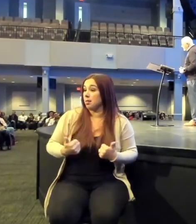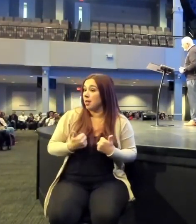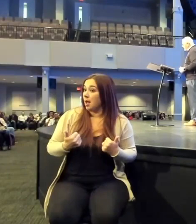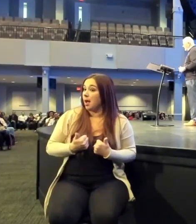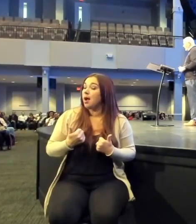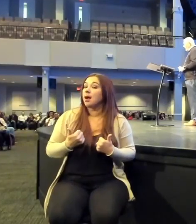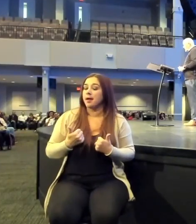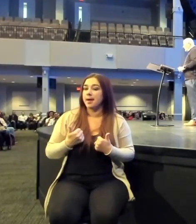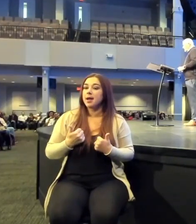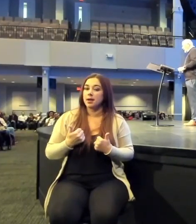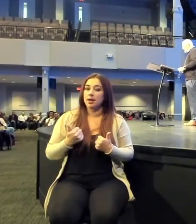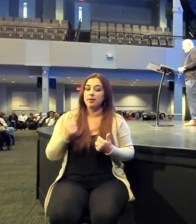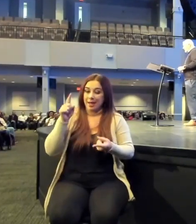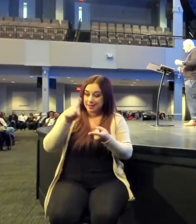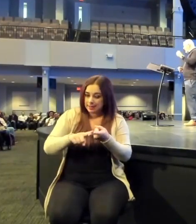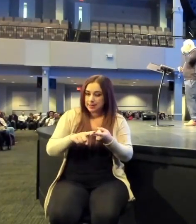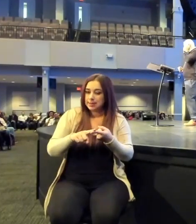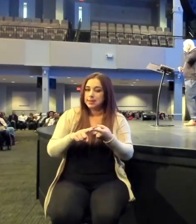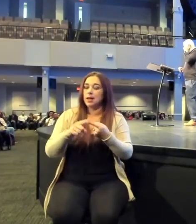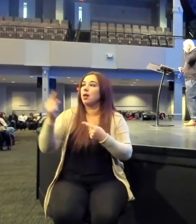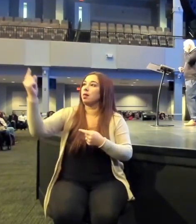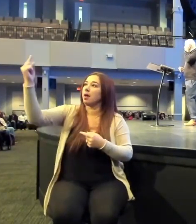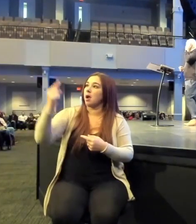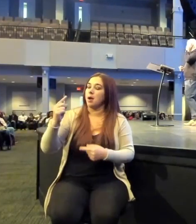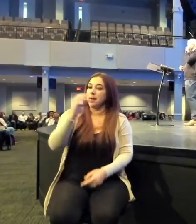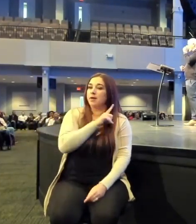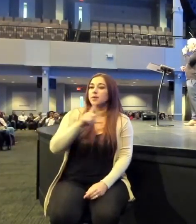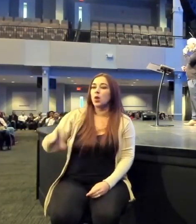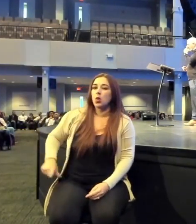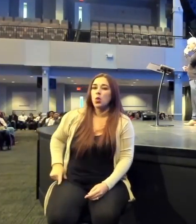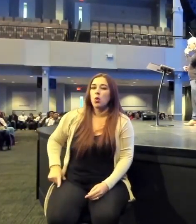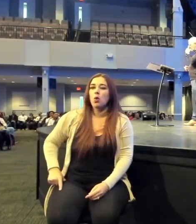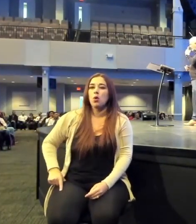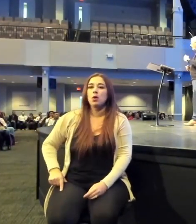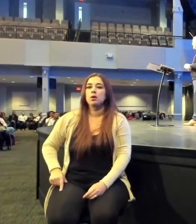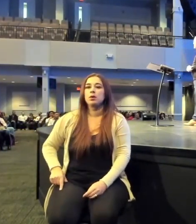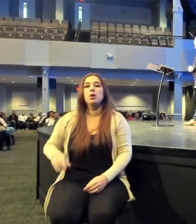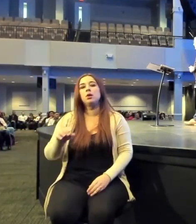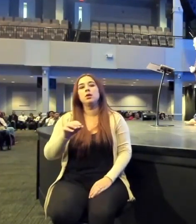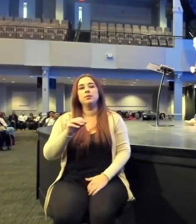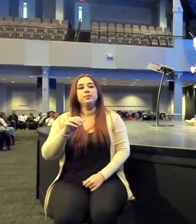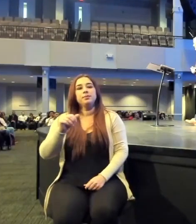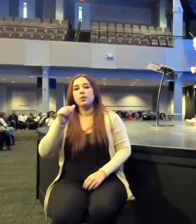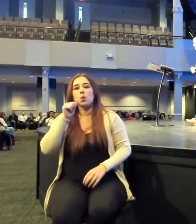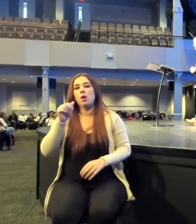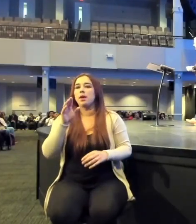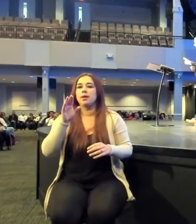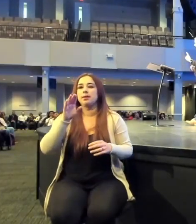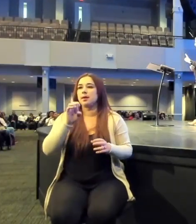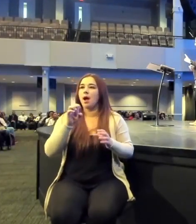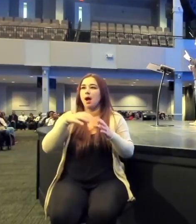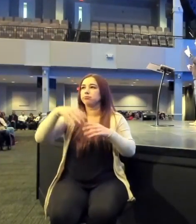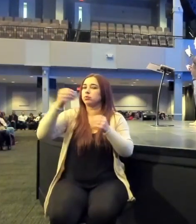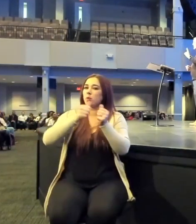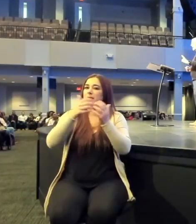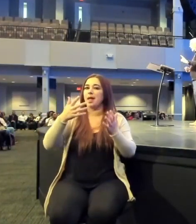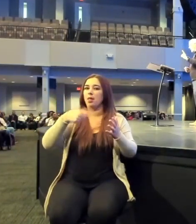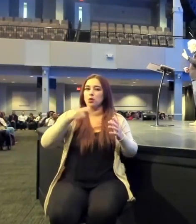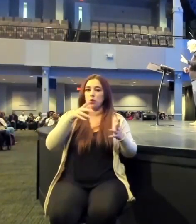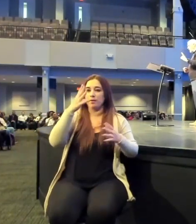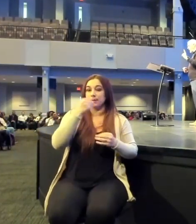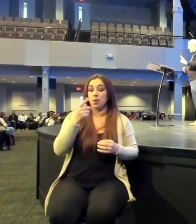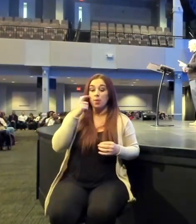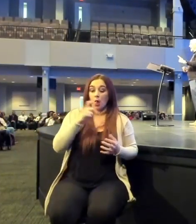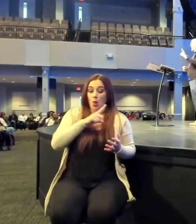left until the coming of the Lord, will certainly not precede those who have fallen asleep. For the Lord